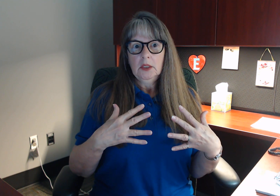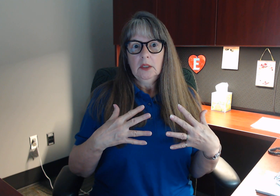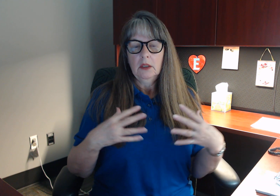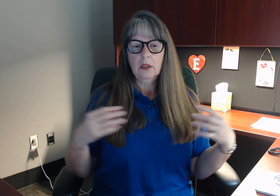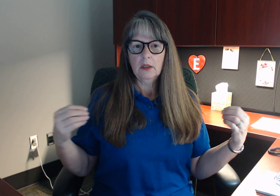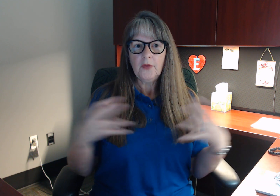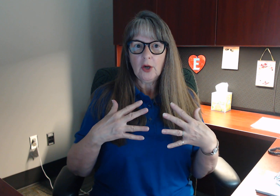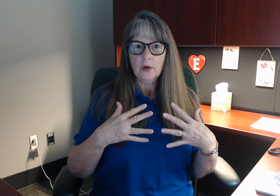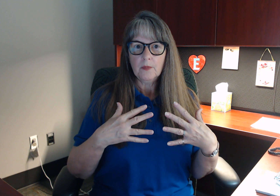fear.